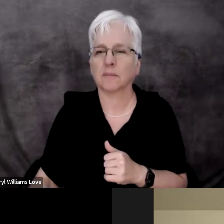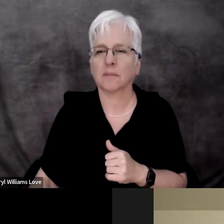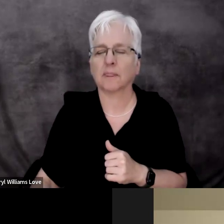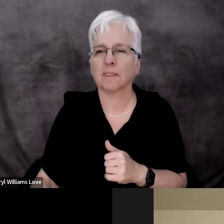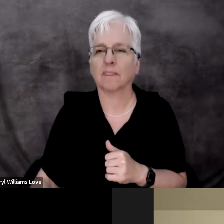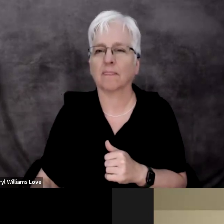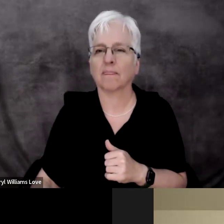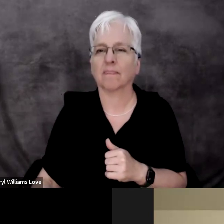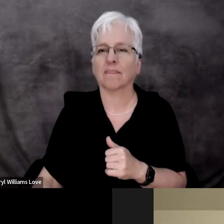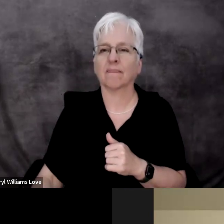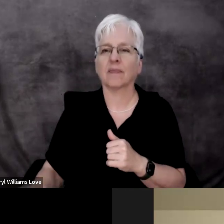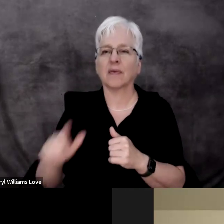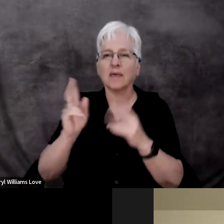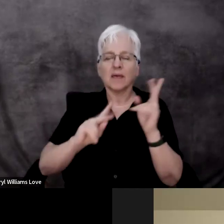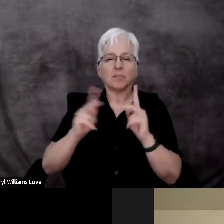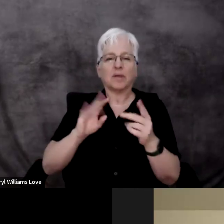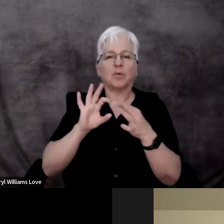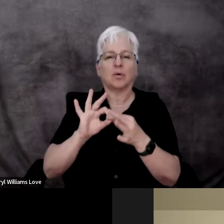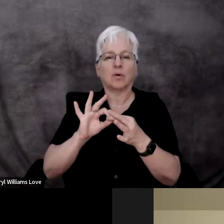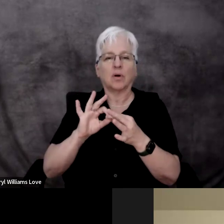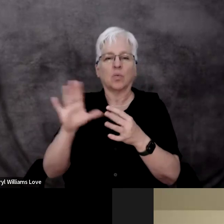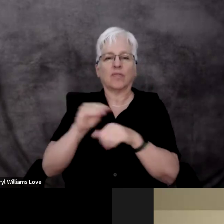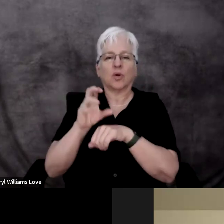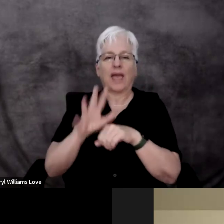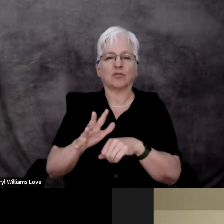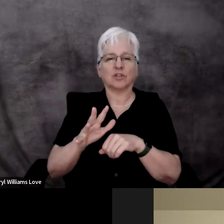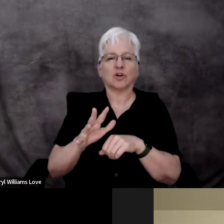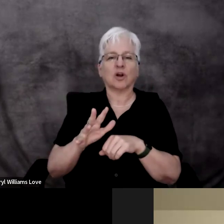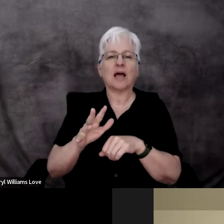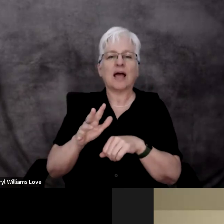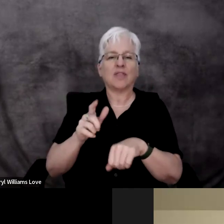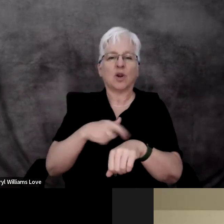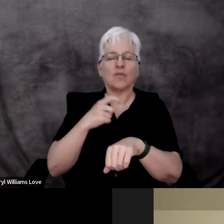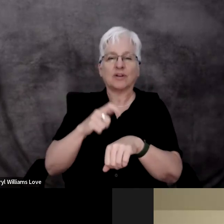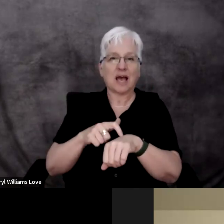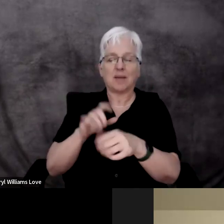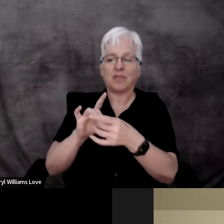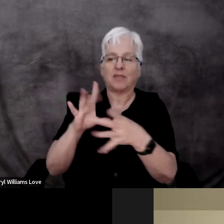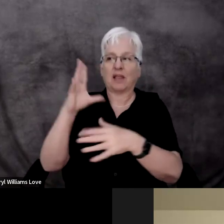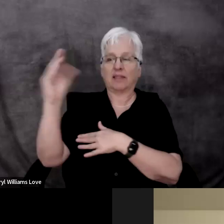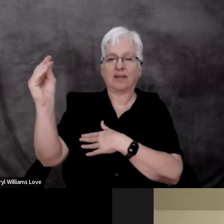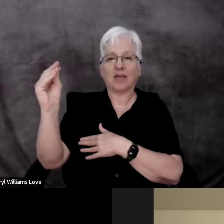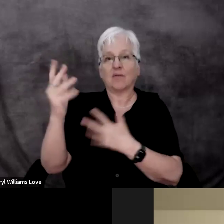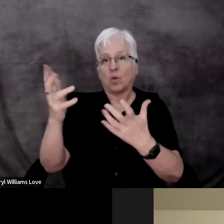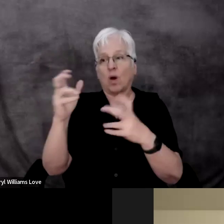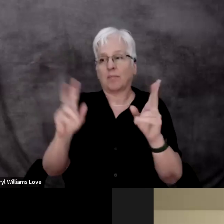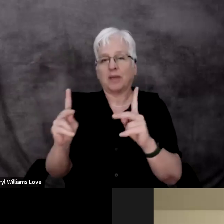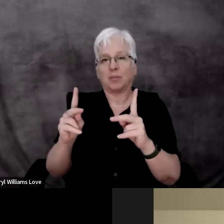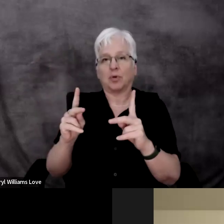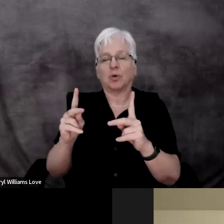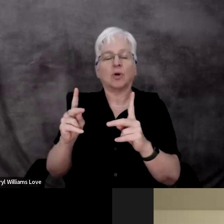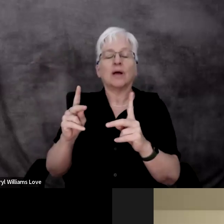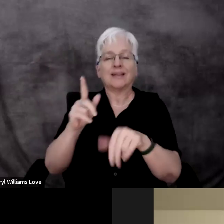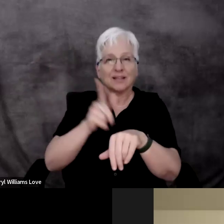that counselor leaves. It's deeply impactful for people to be able to trust care. It would be a lot harder